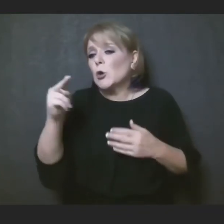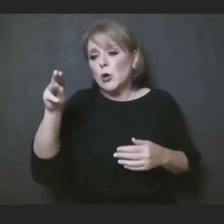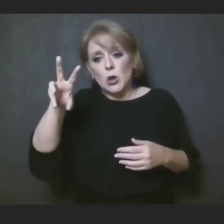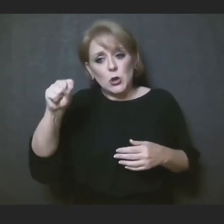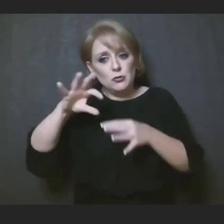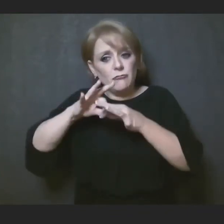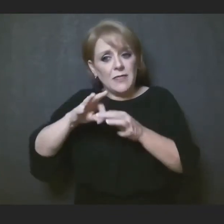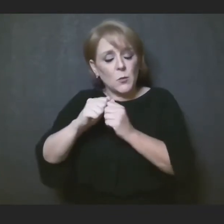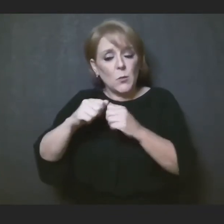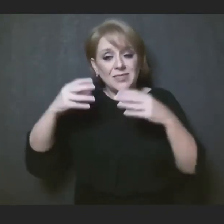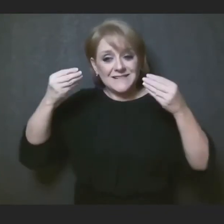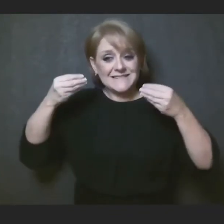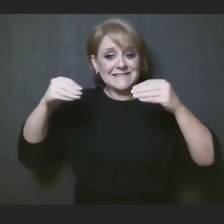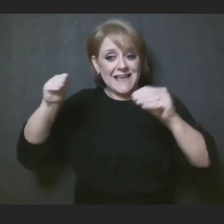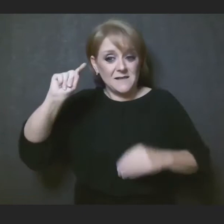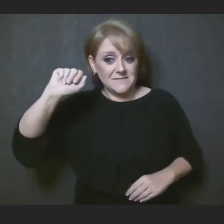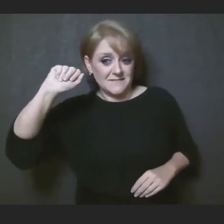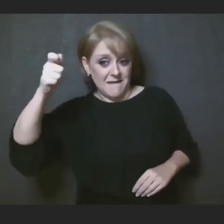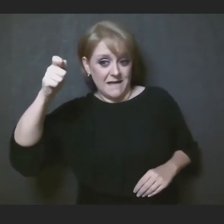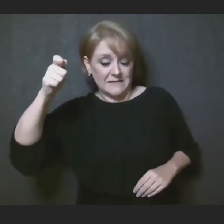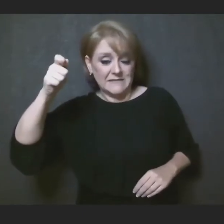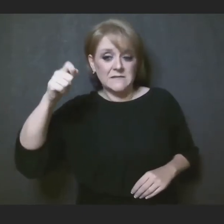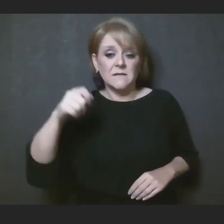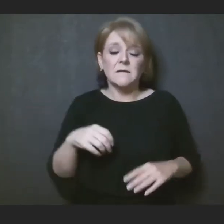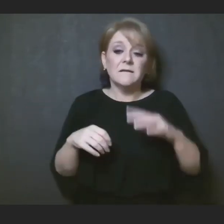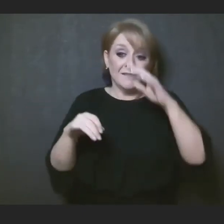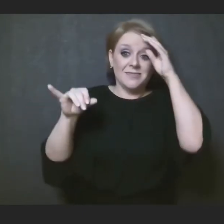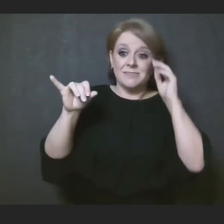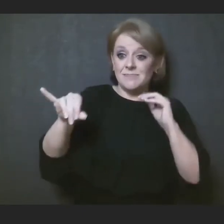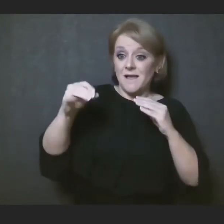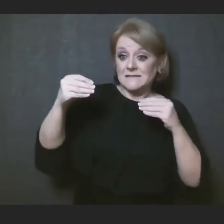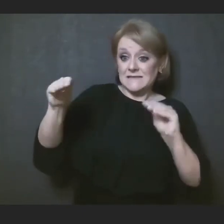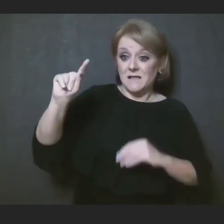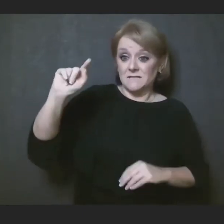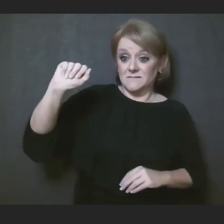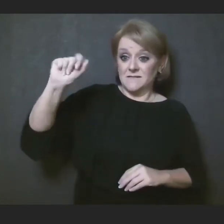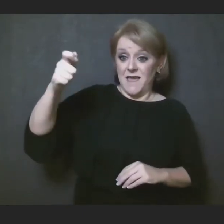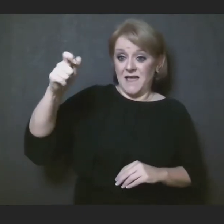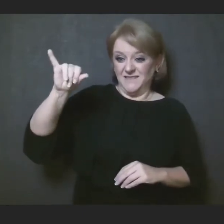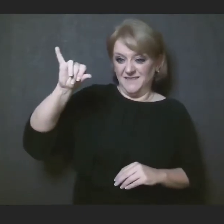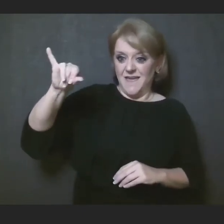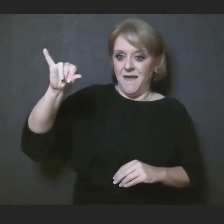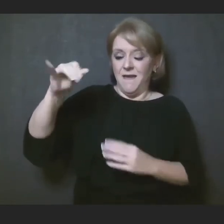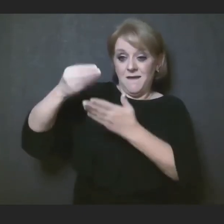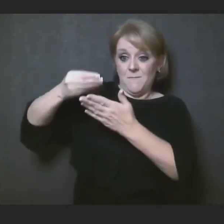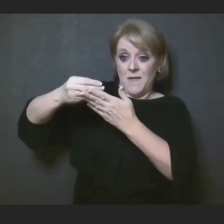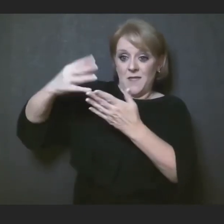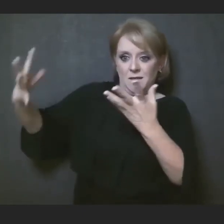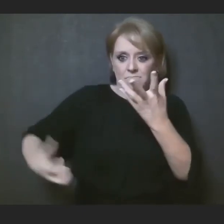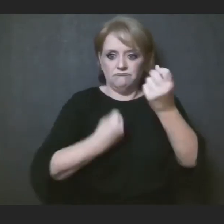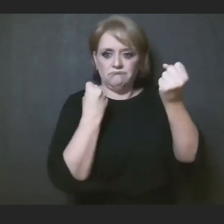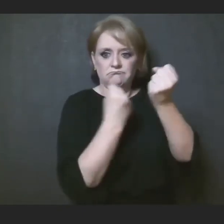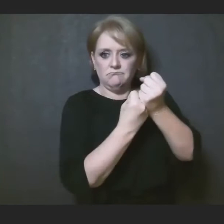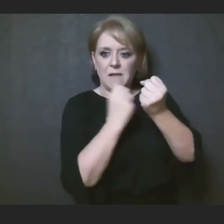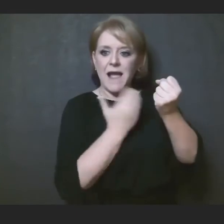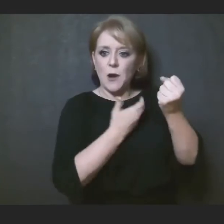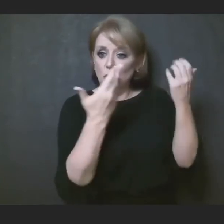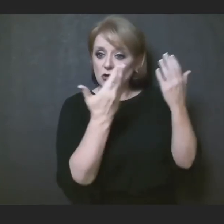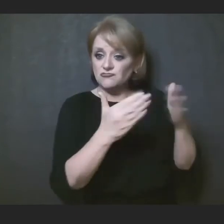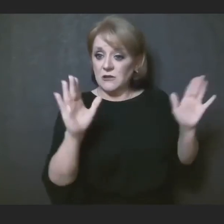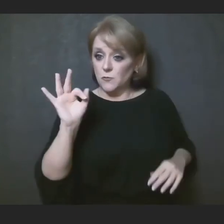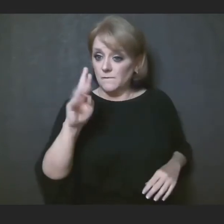the biggest driver of our general fund and our June sales tax numbers we got the